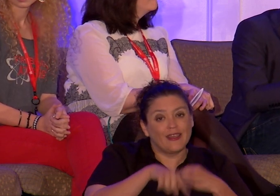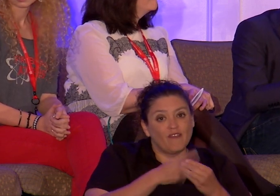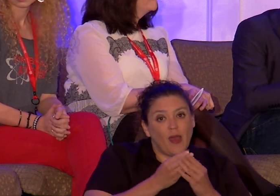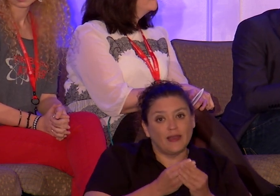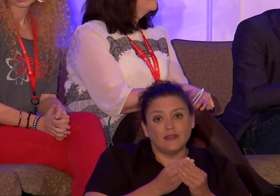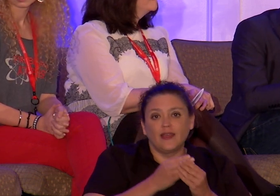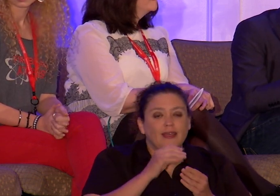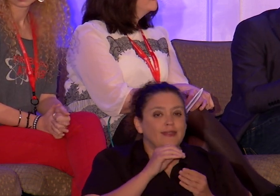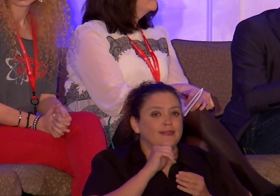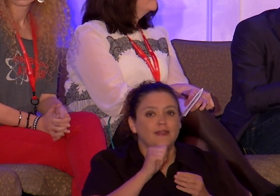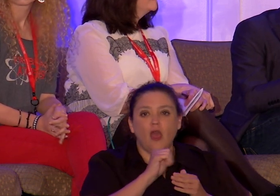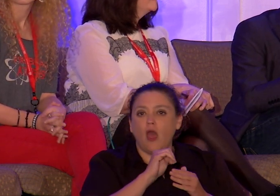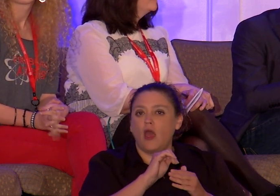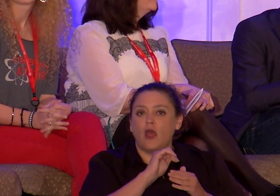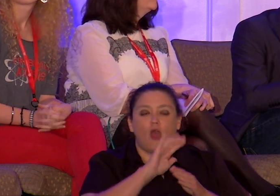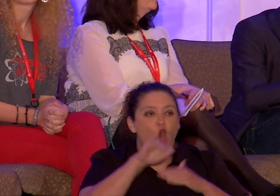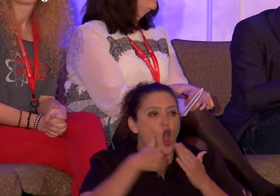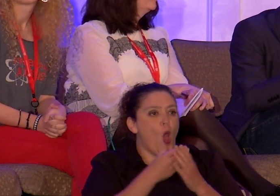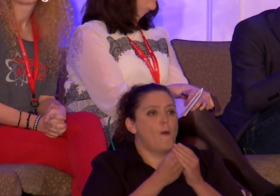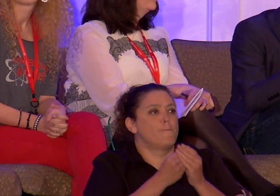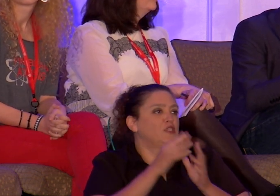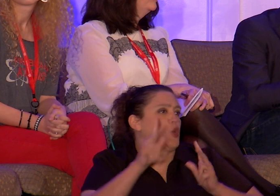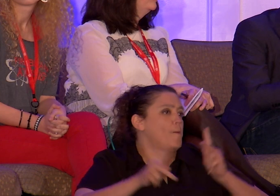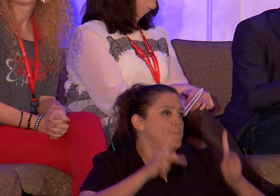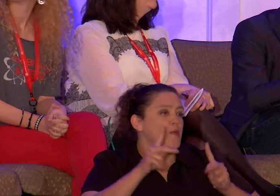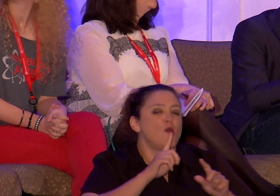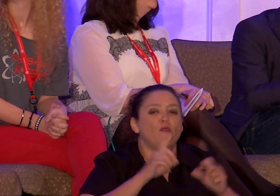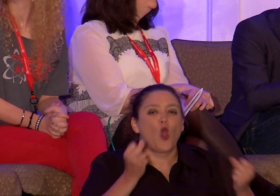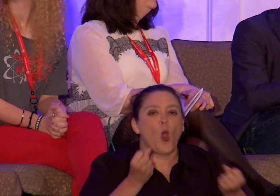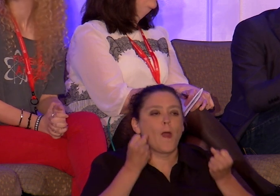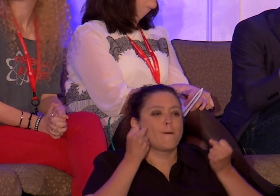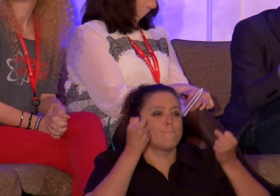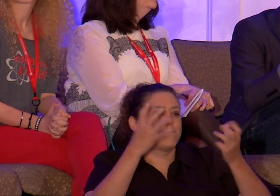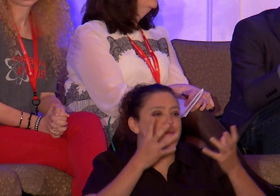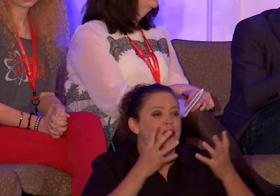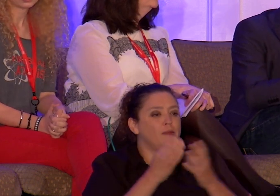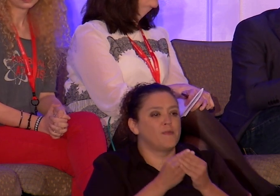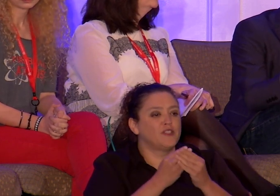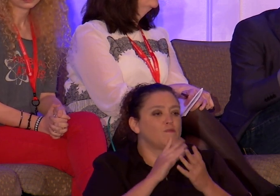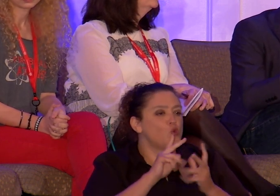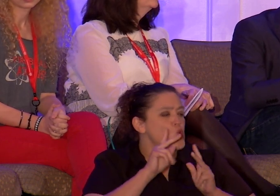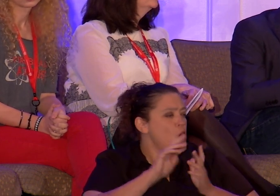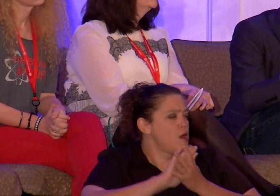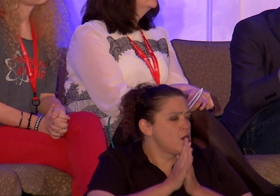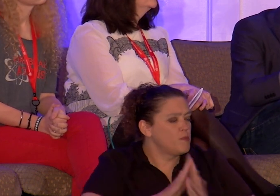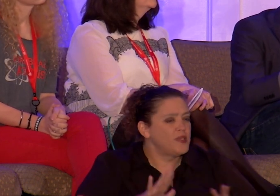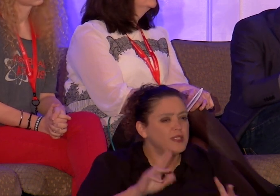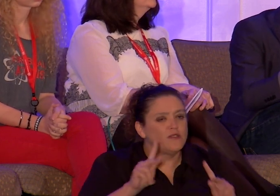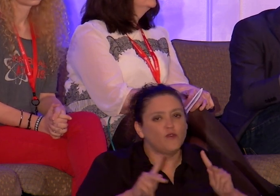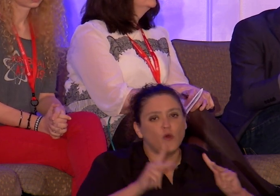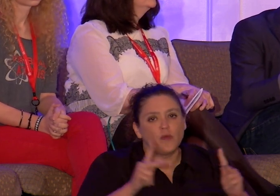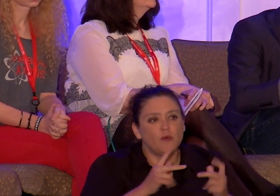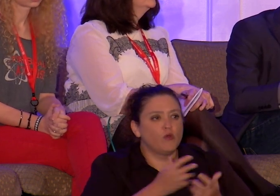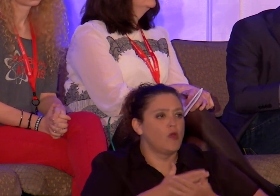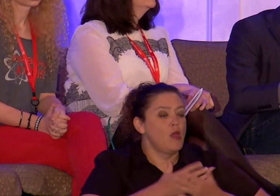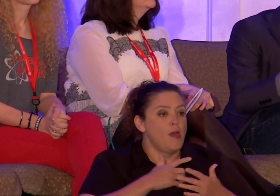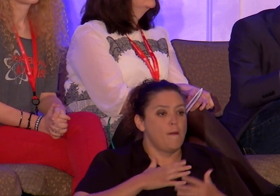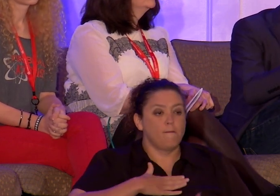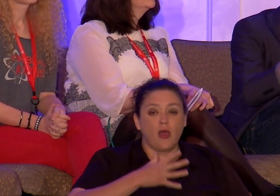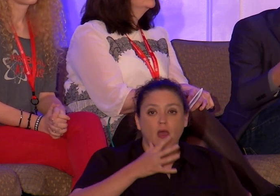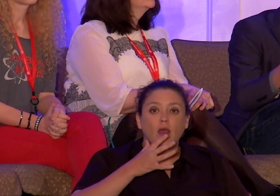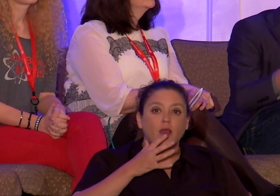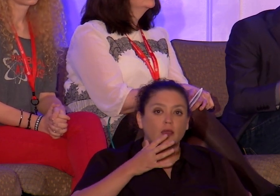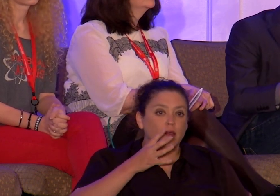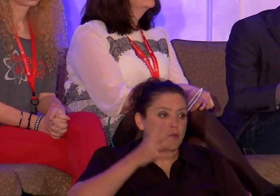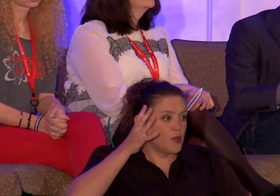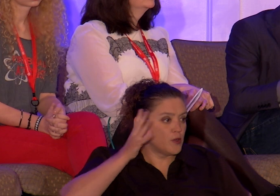criticize all Muslims. There are many Muslims who are peaceful, peace-loving, very understanding, nice people. I was raised by moderate Muslims. I